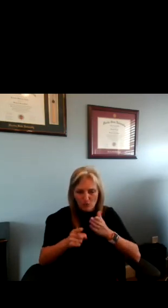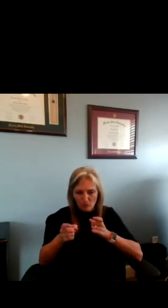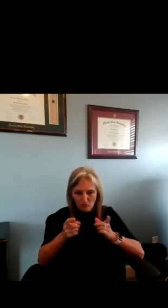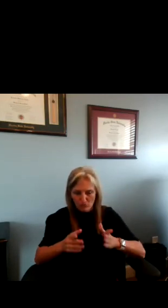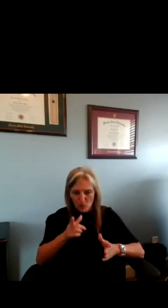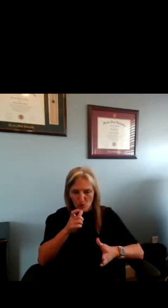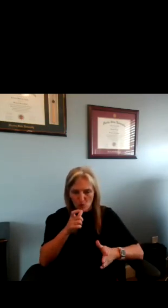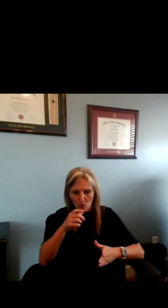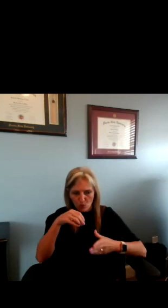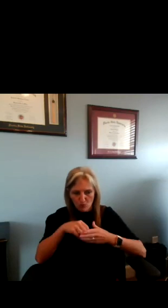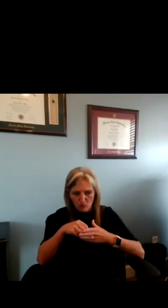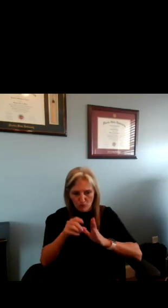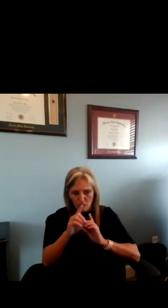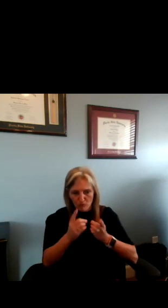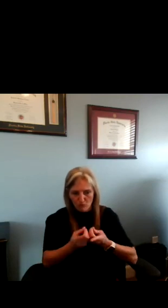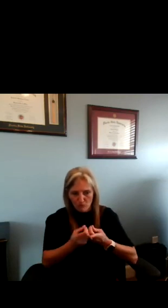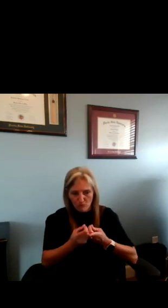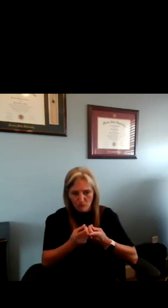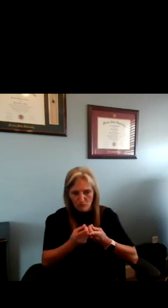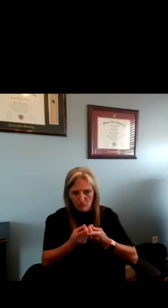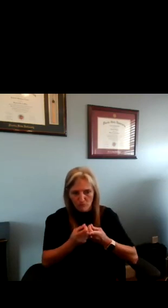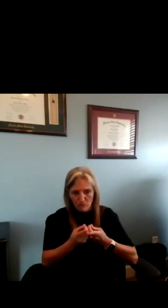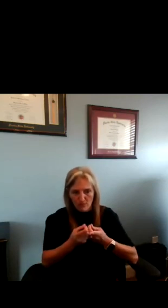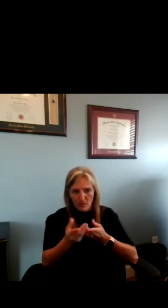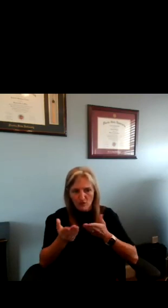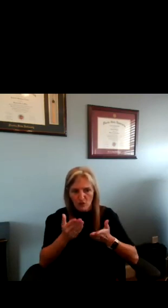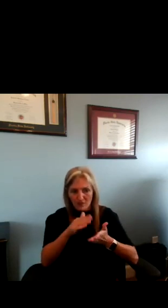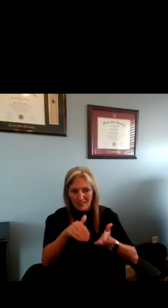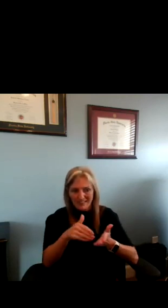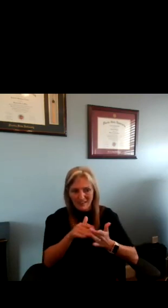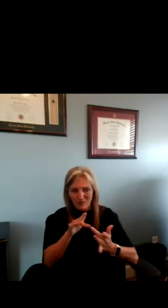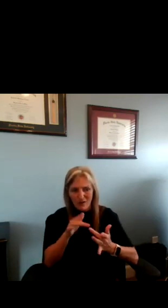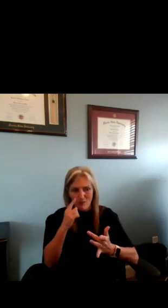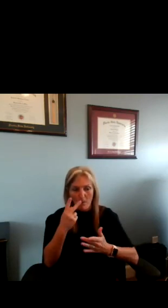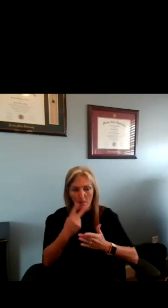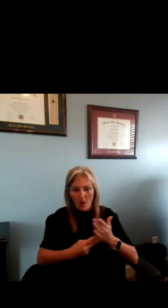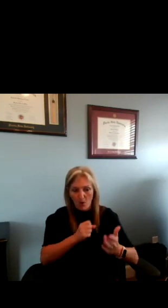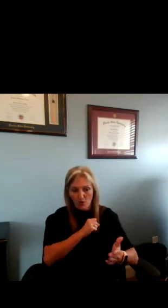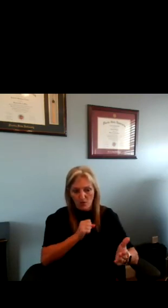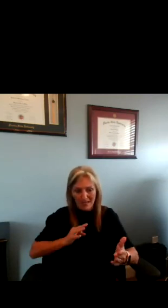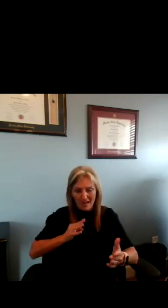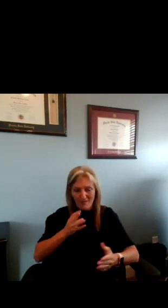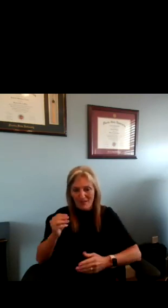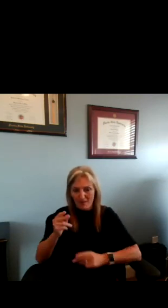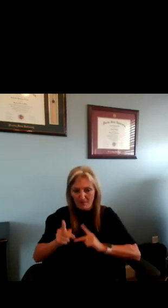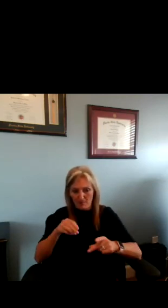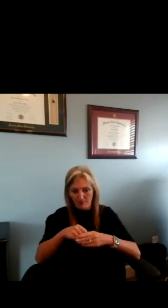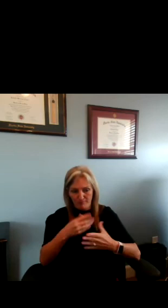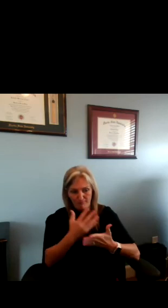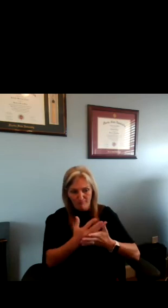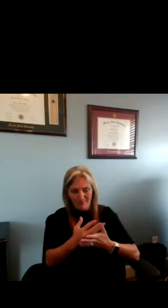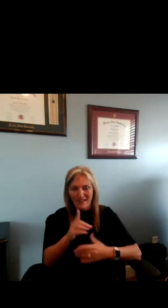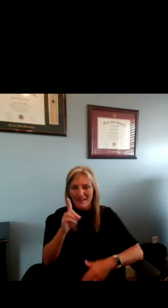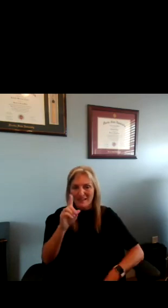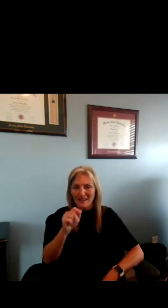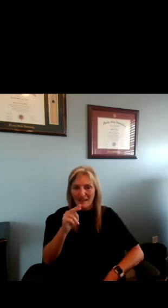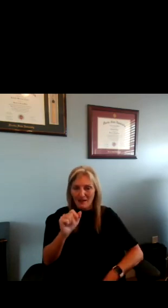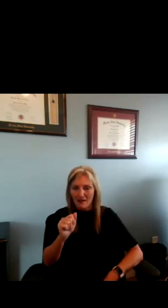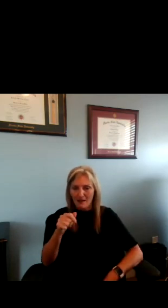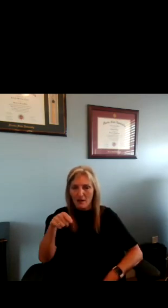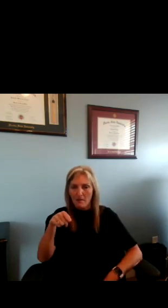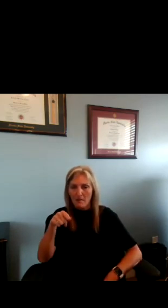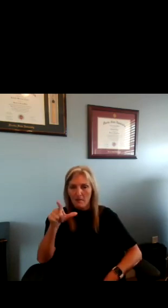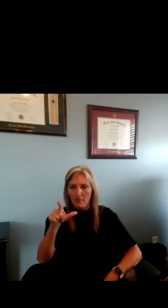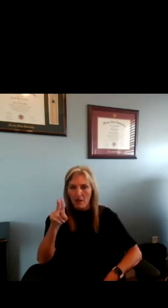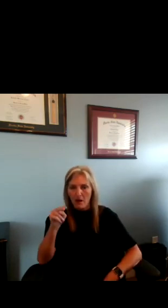embedded within the target facility and serves as a central contact for both staff and incarcerated people. And Dana Plunkett-Safarek, who is